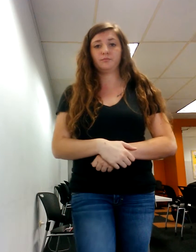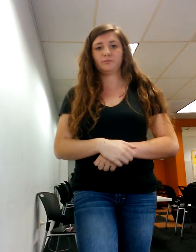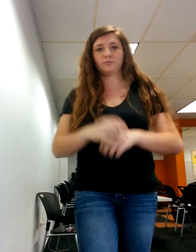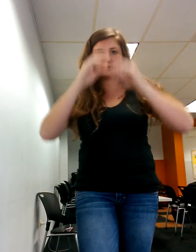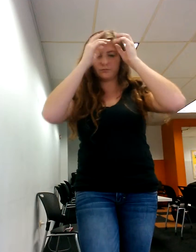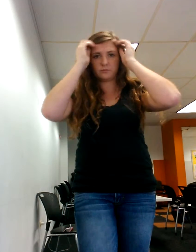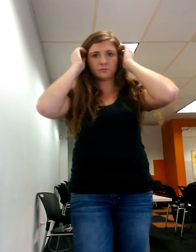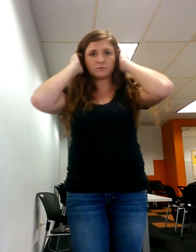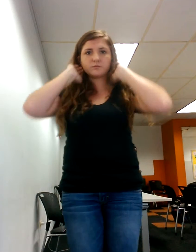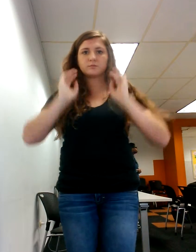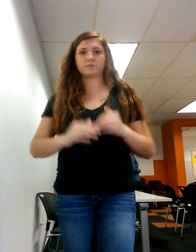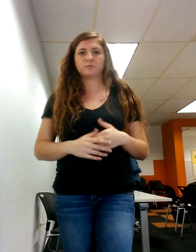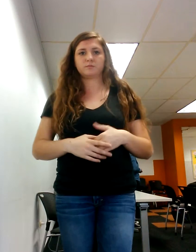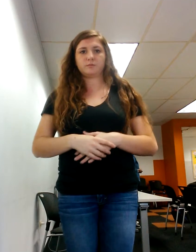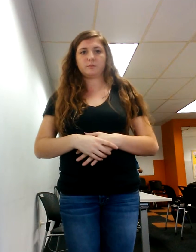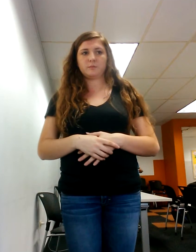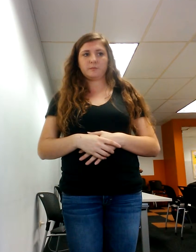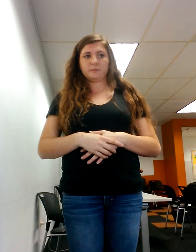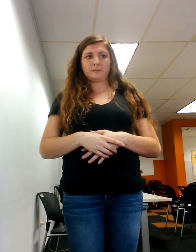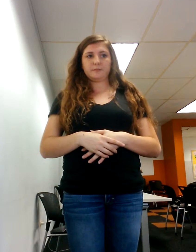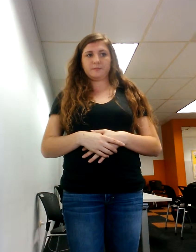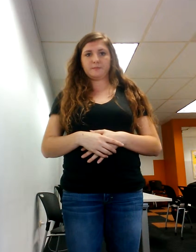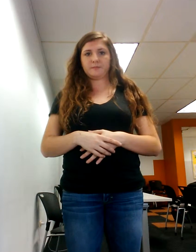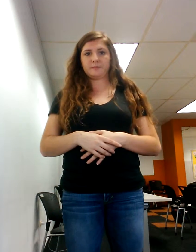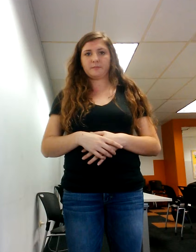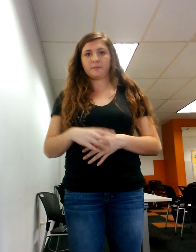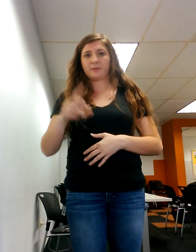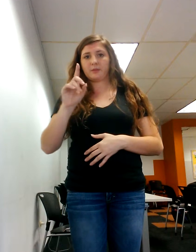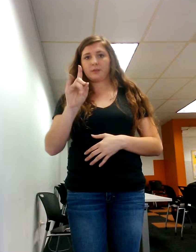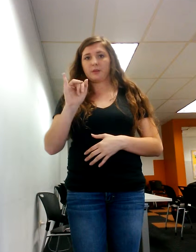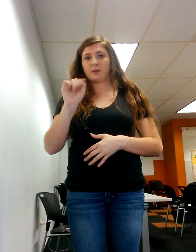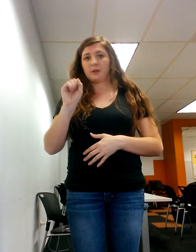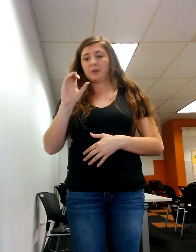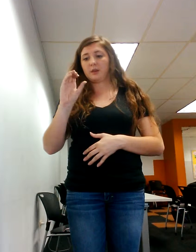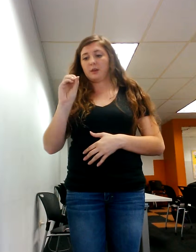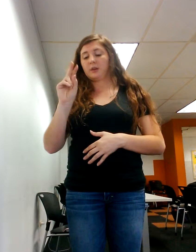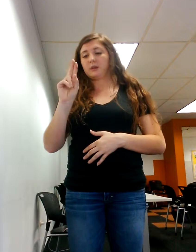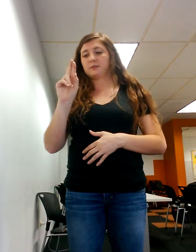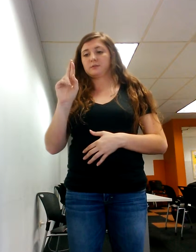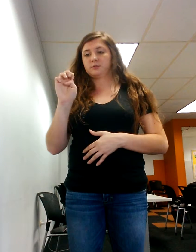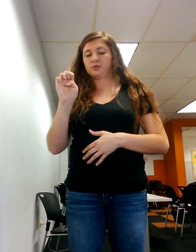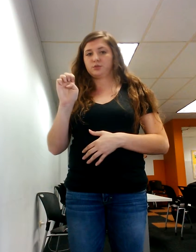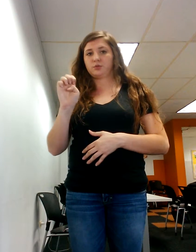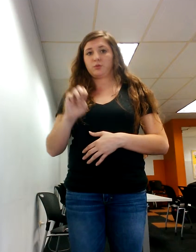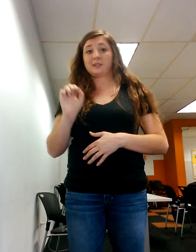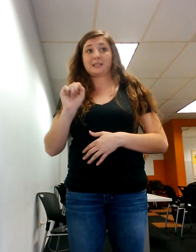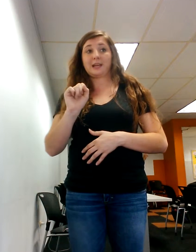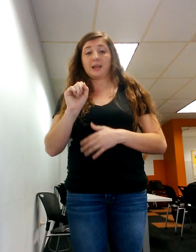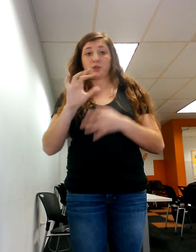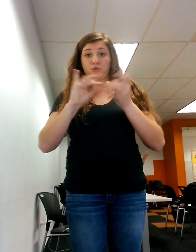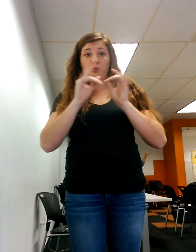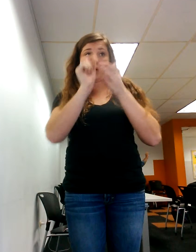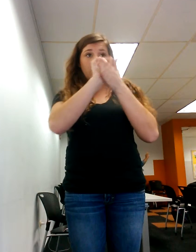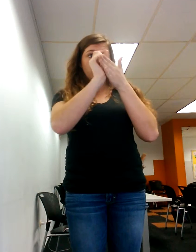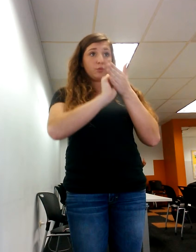Within a discourse, whether it be written, like a written story, or a lecture that I'm